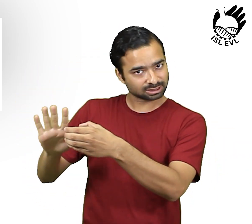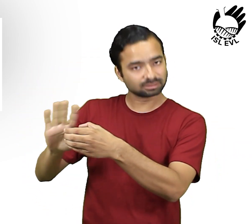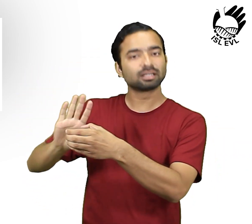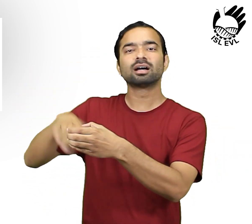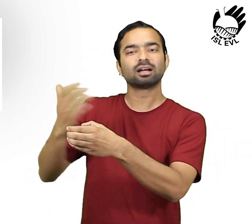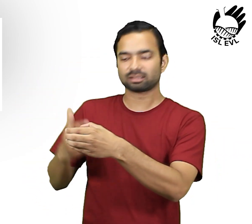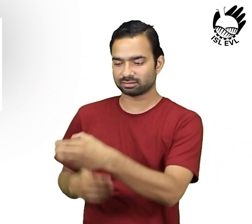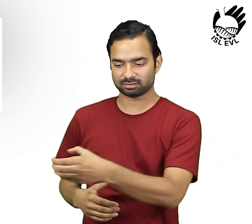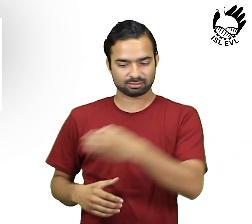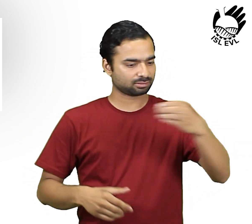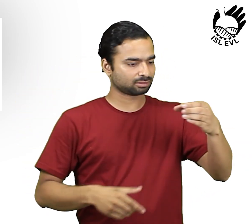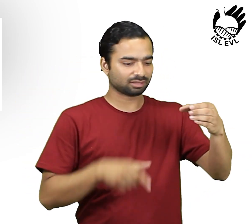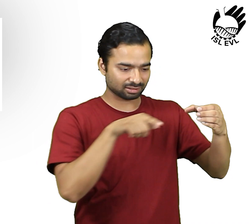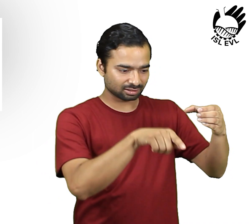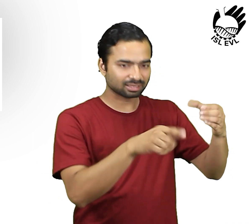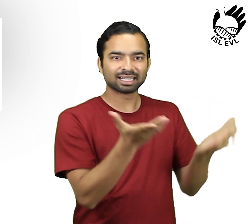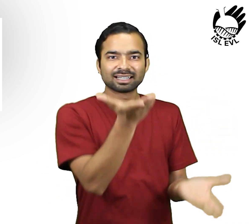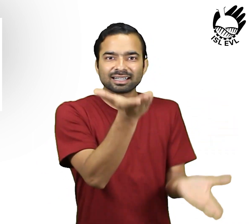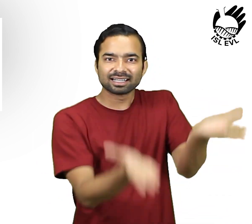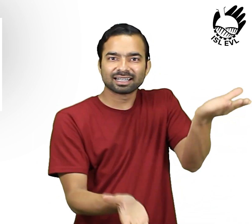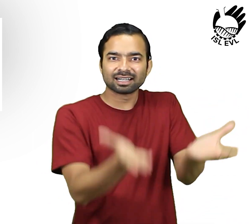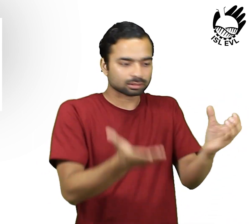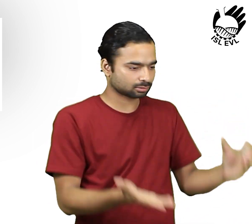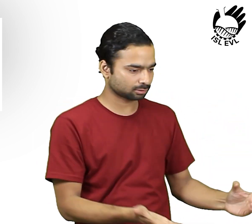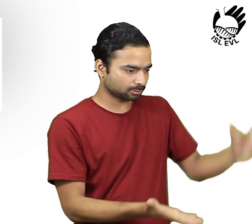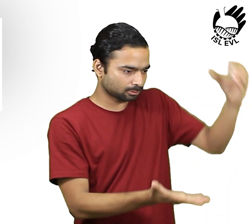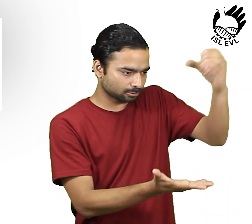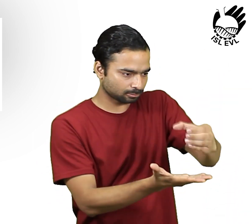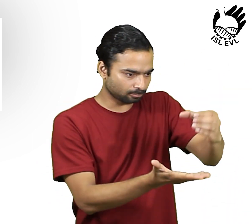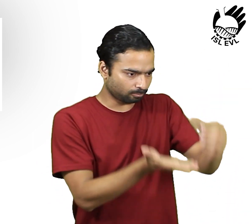capable of measuring 40 cm³ is required.